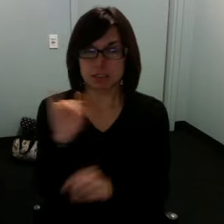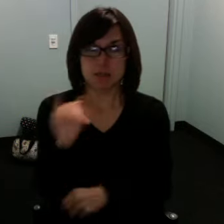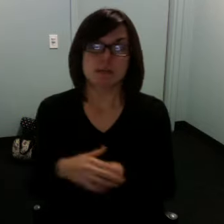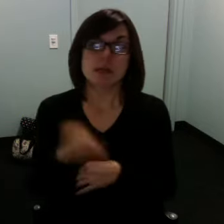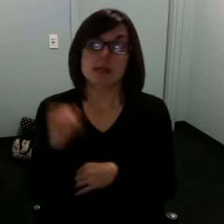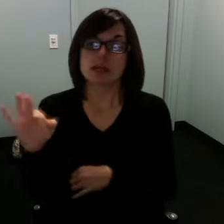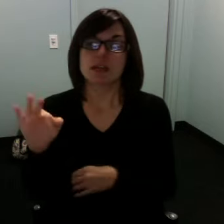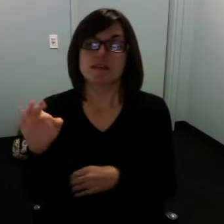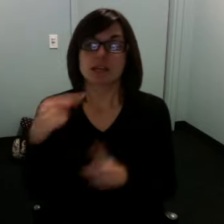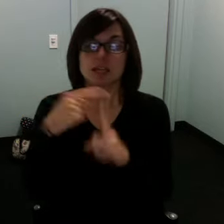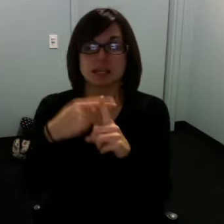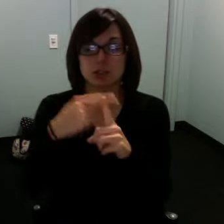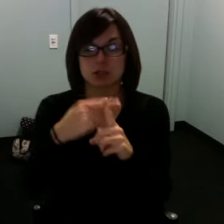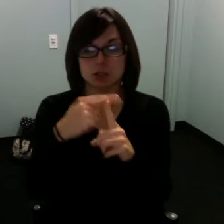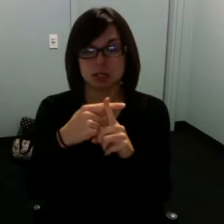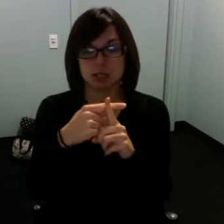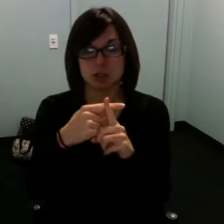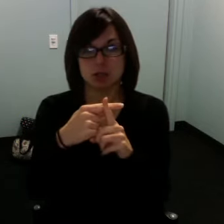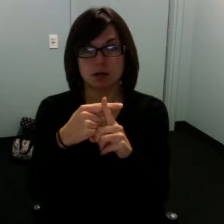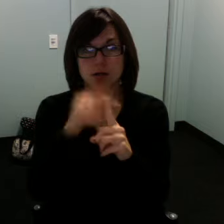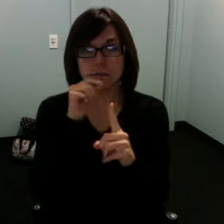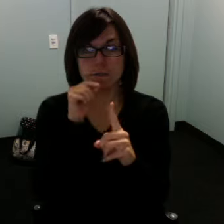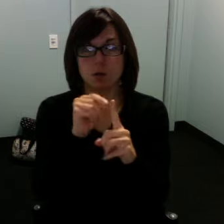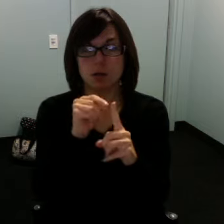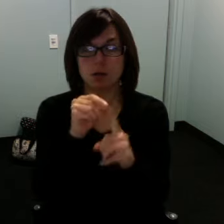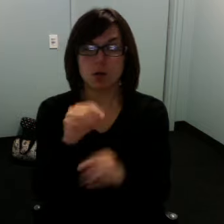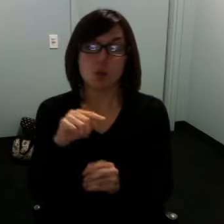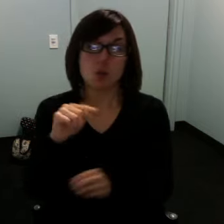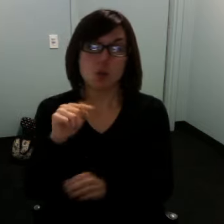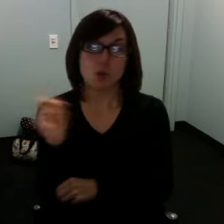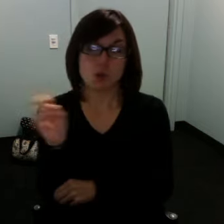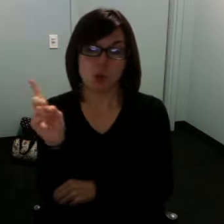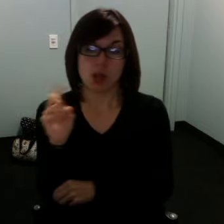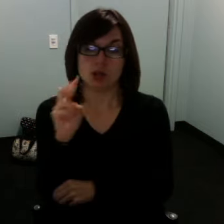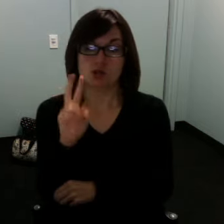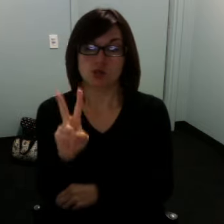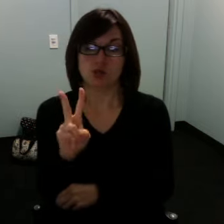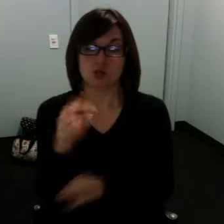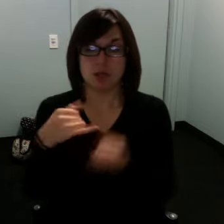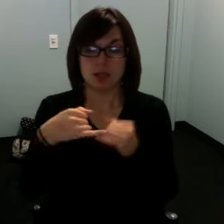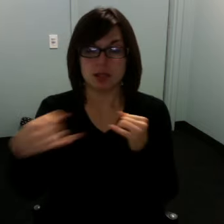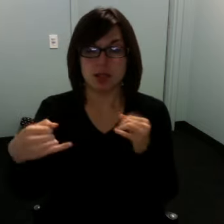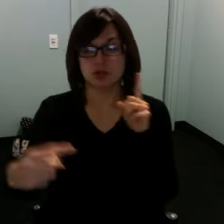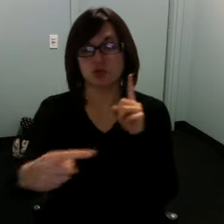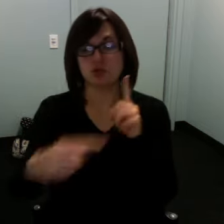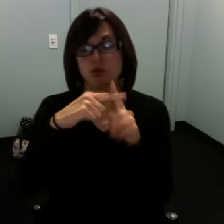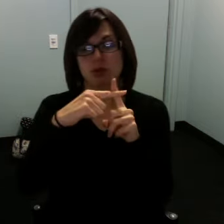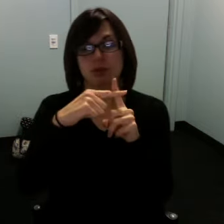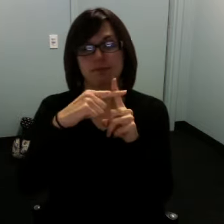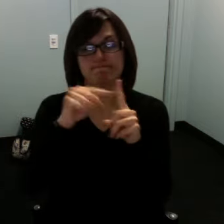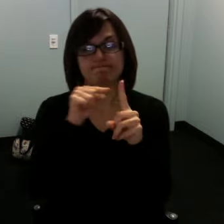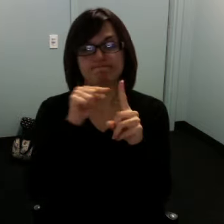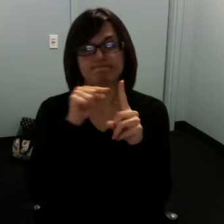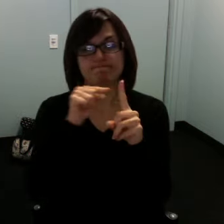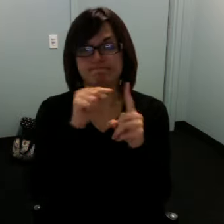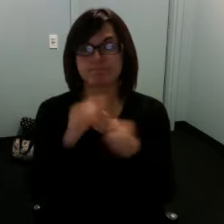point, a point where the 2 lines cross. So let's solve this same system by graphing